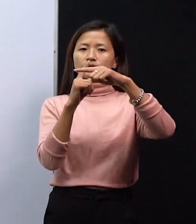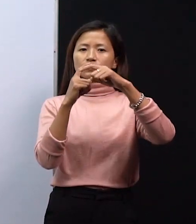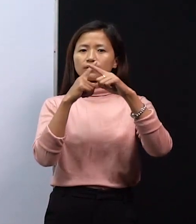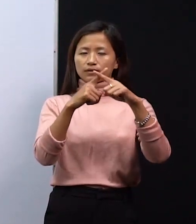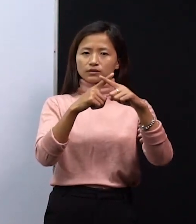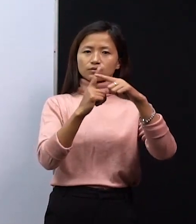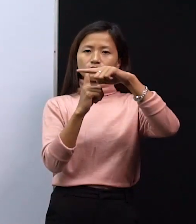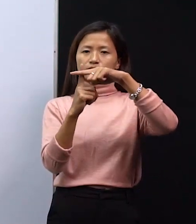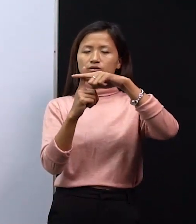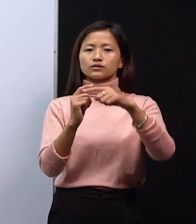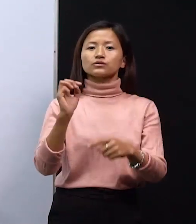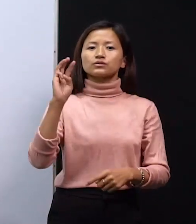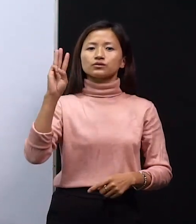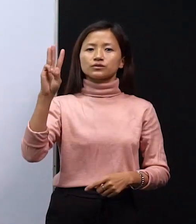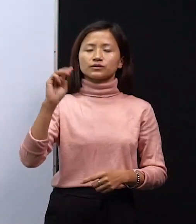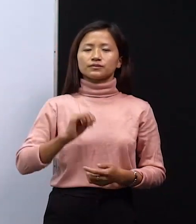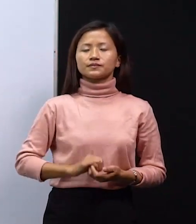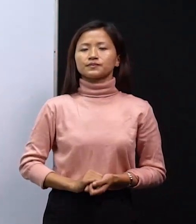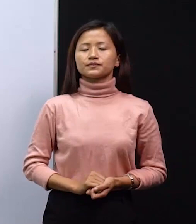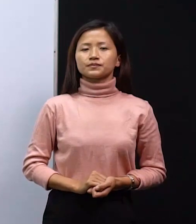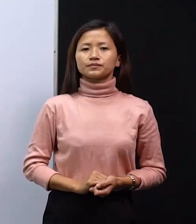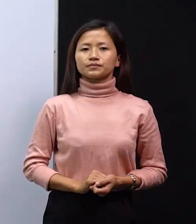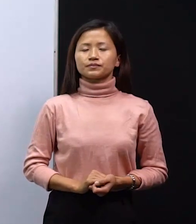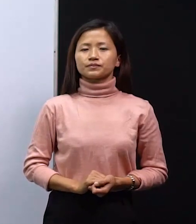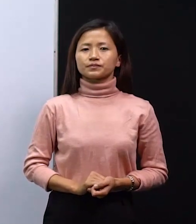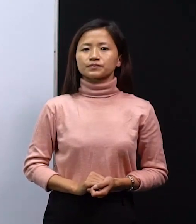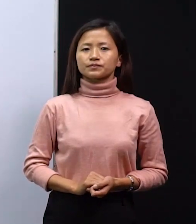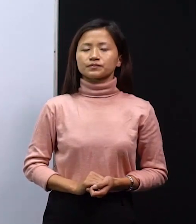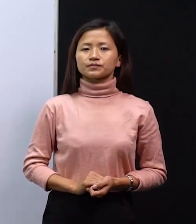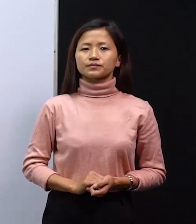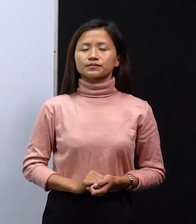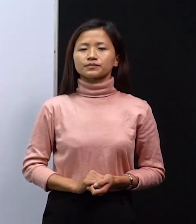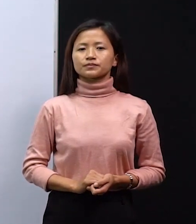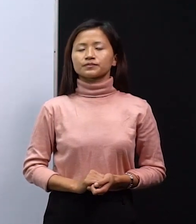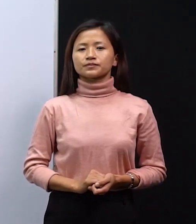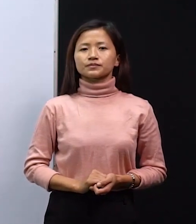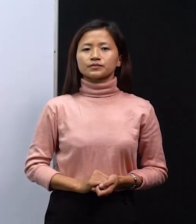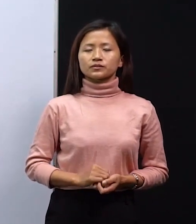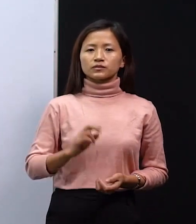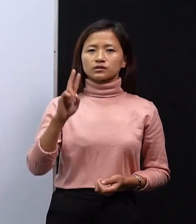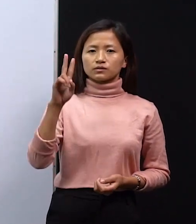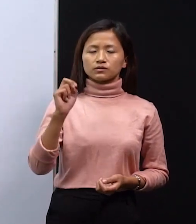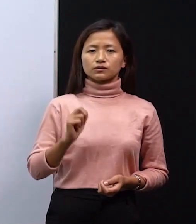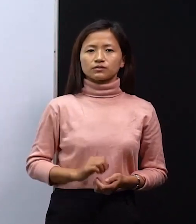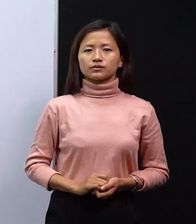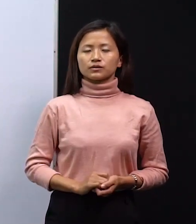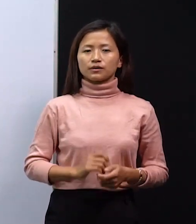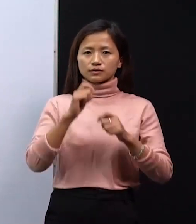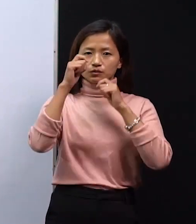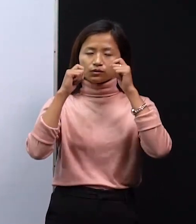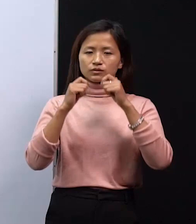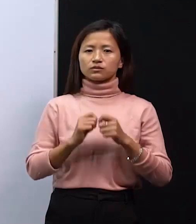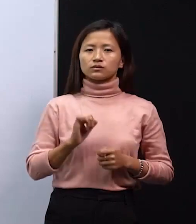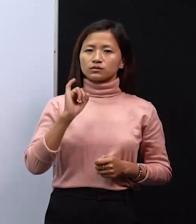plus 3. Alright? They have simply given us two expressions. They want us to use identities.